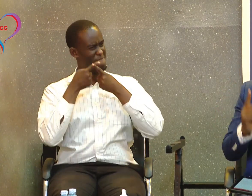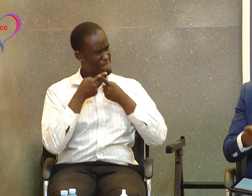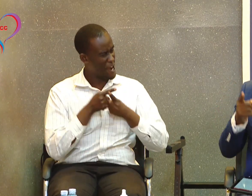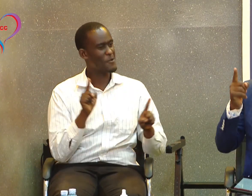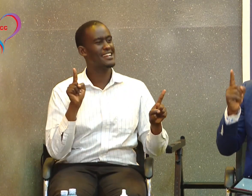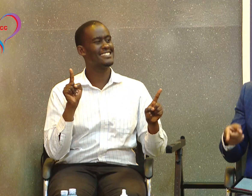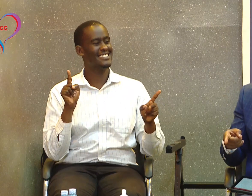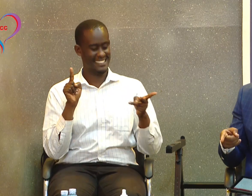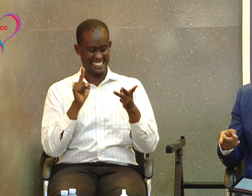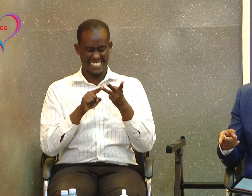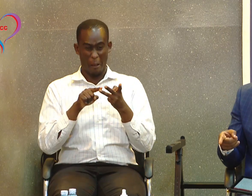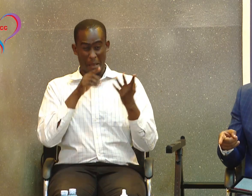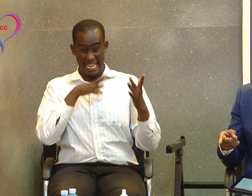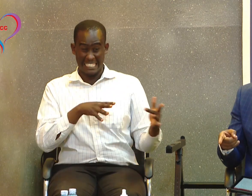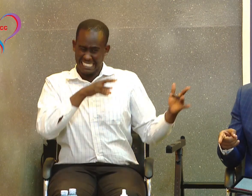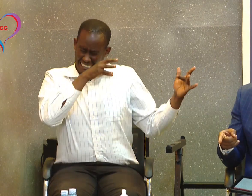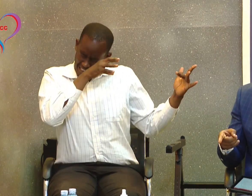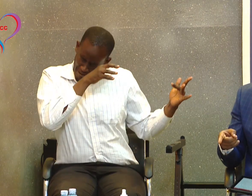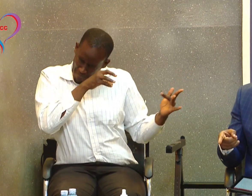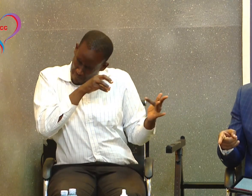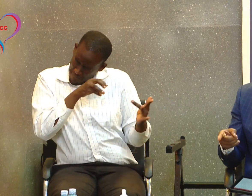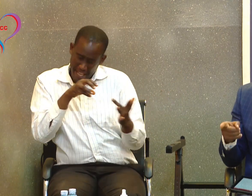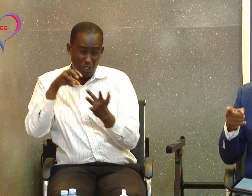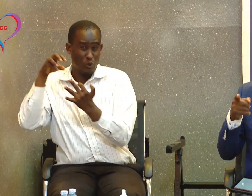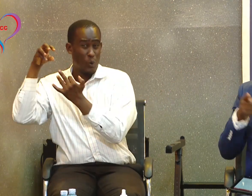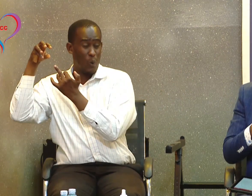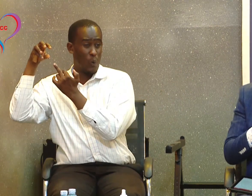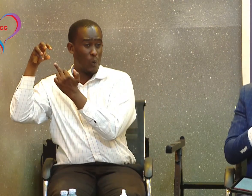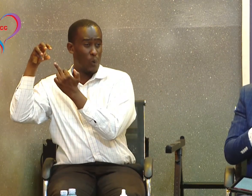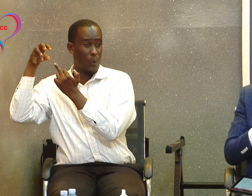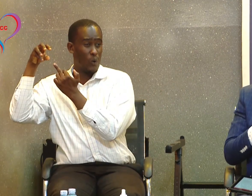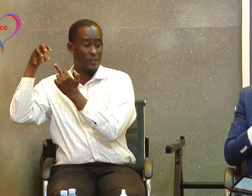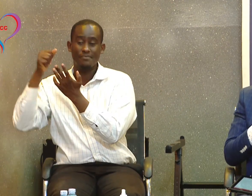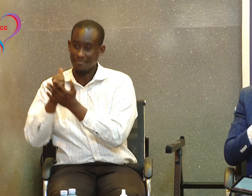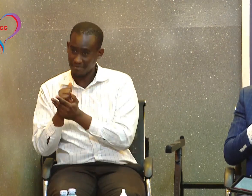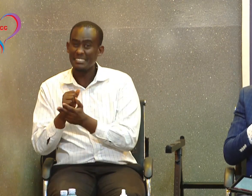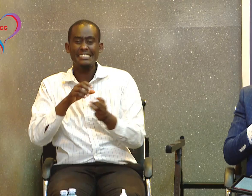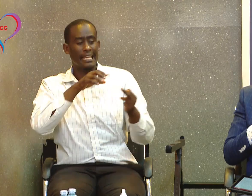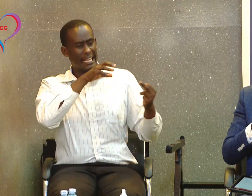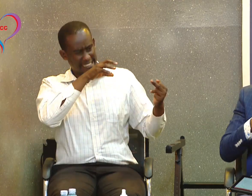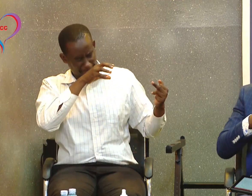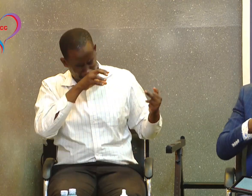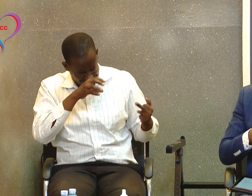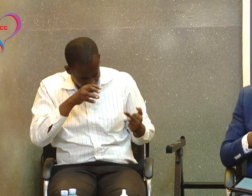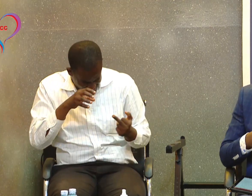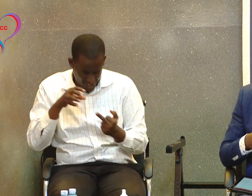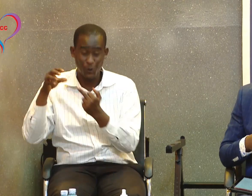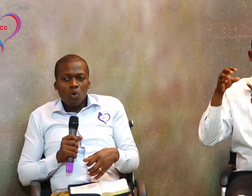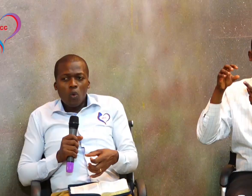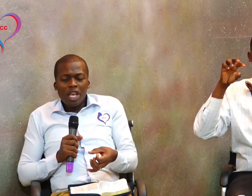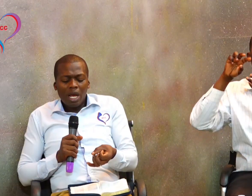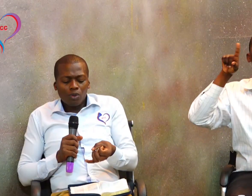Is being unique. So uniqueness is